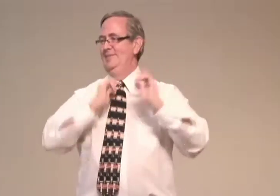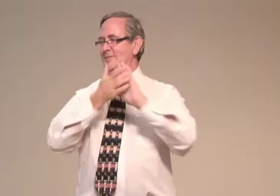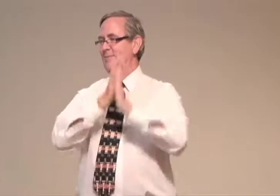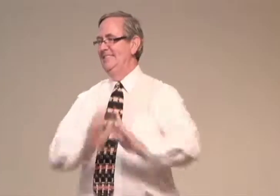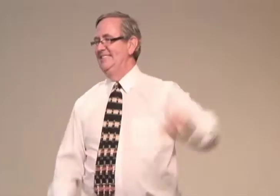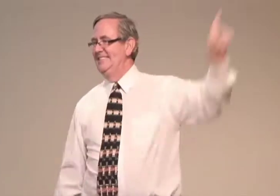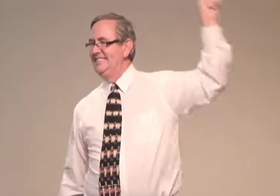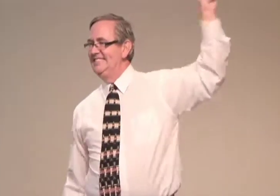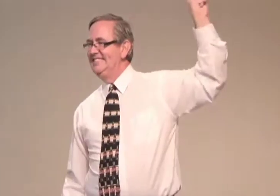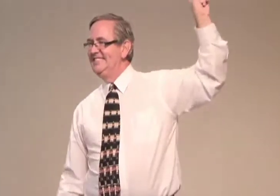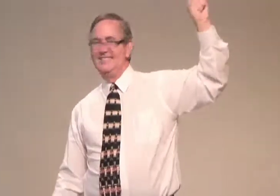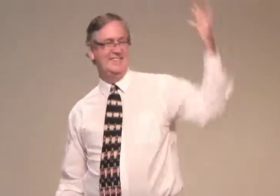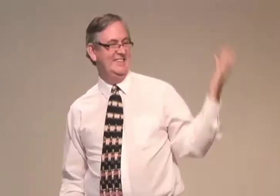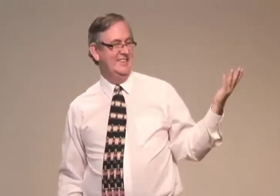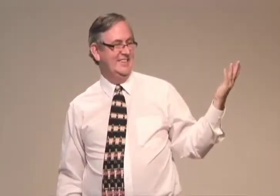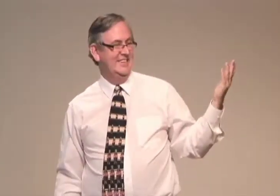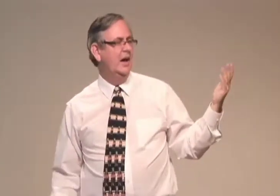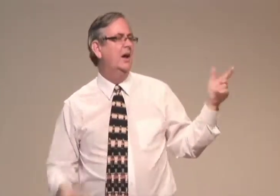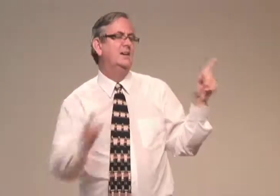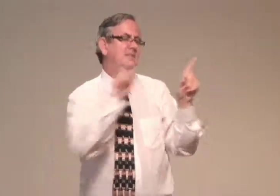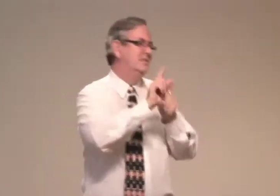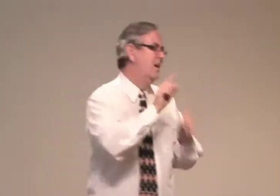people say, God gave me his peace.